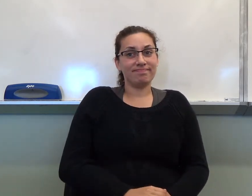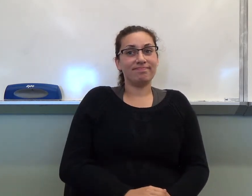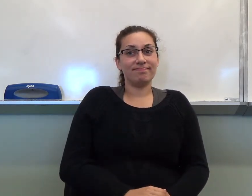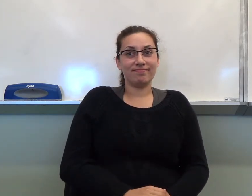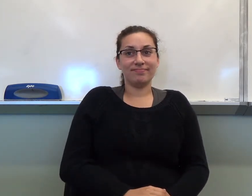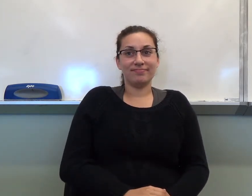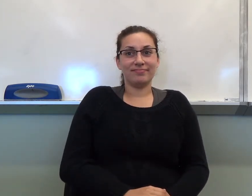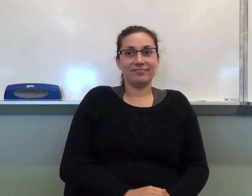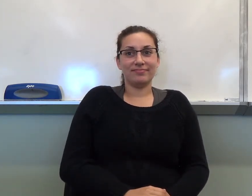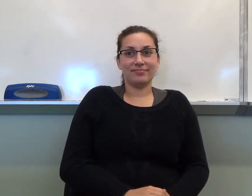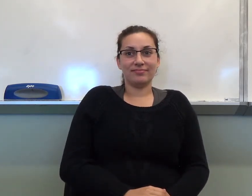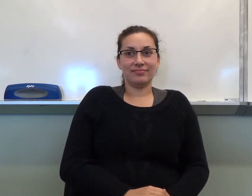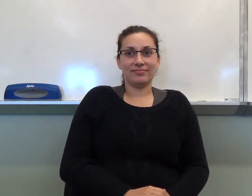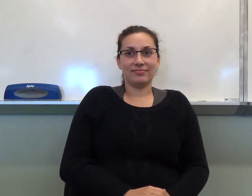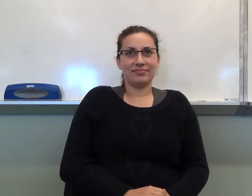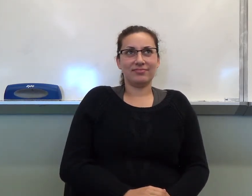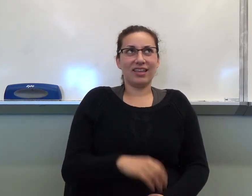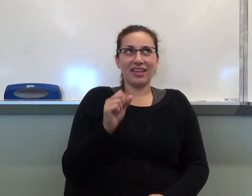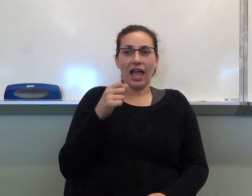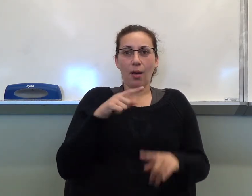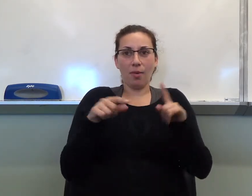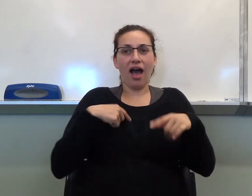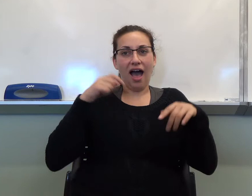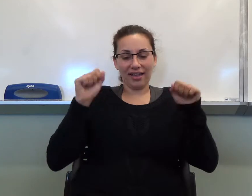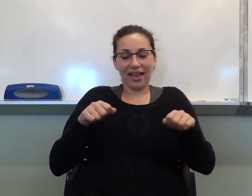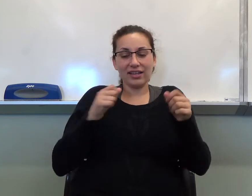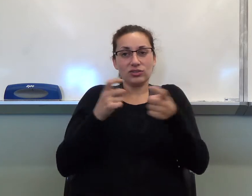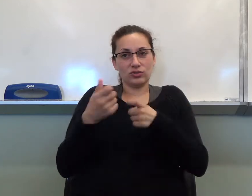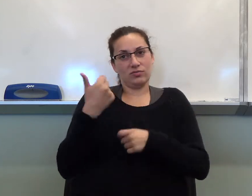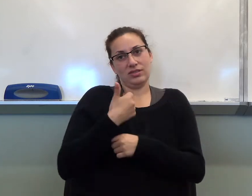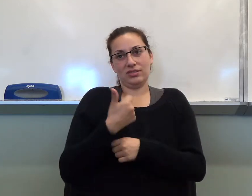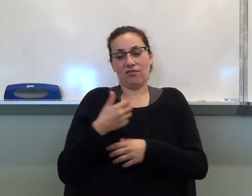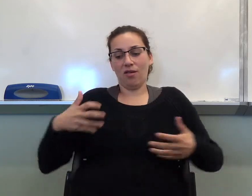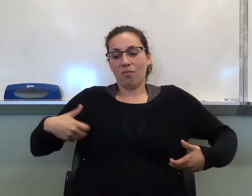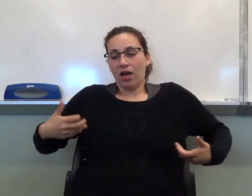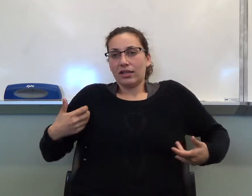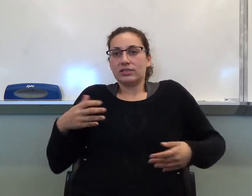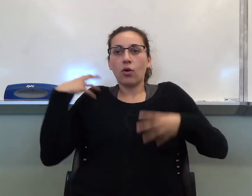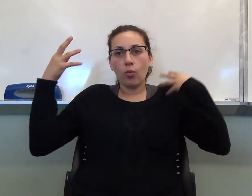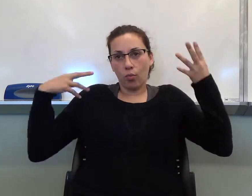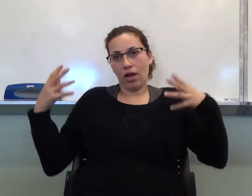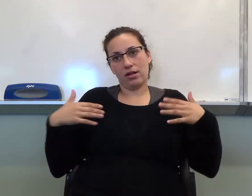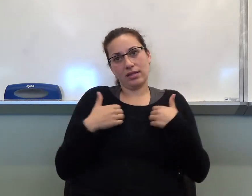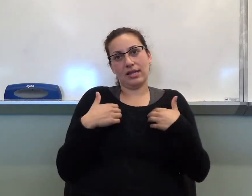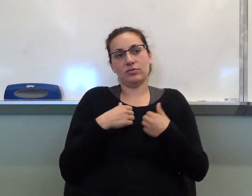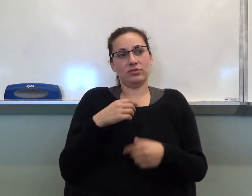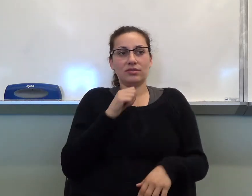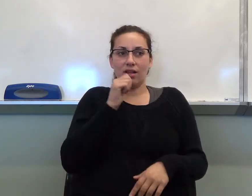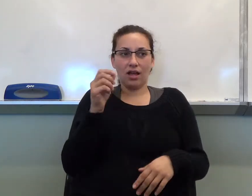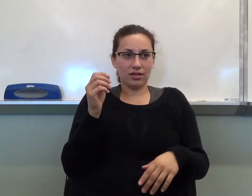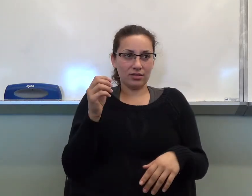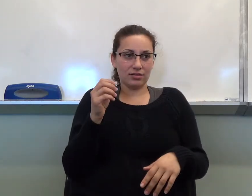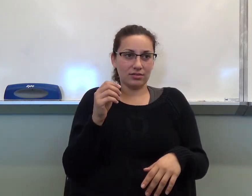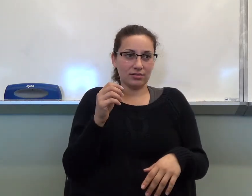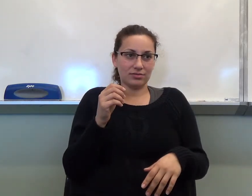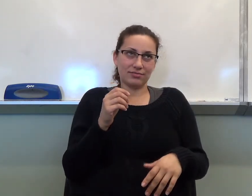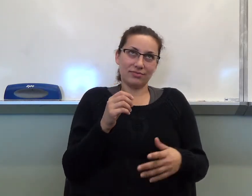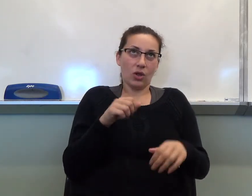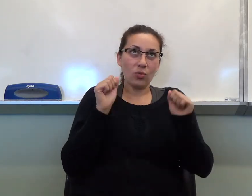the fuel tank to bring the whatever they use, whatever fuel they use, into the jet engine and so forth. They may